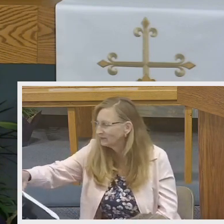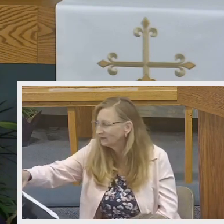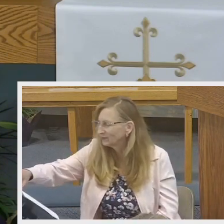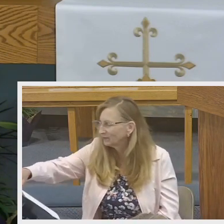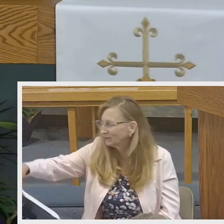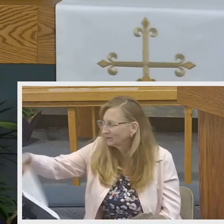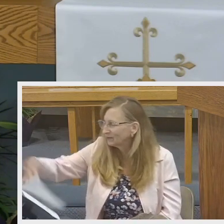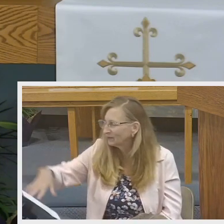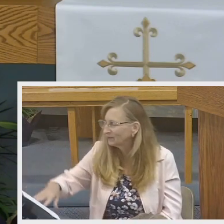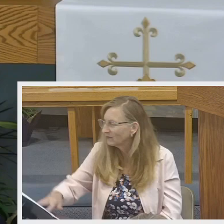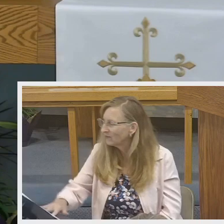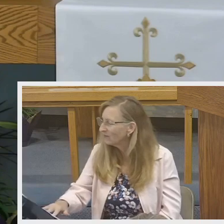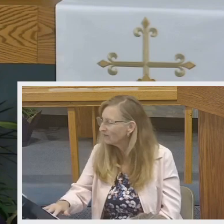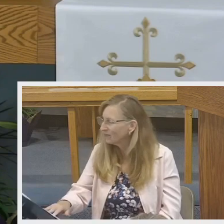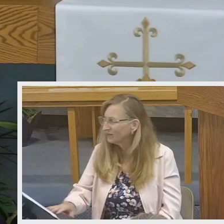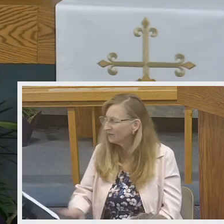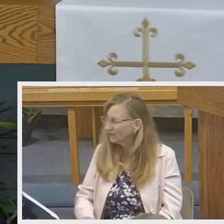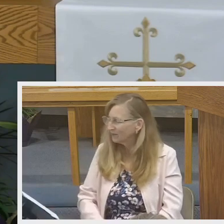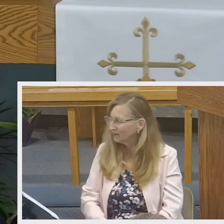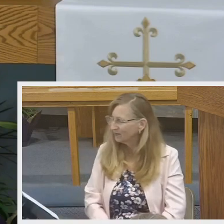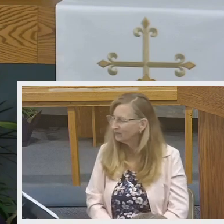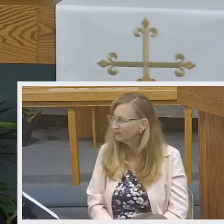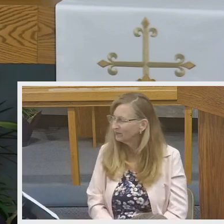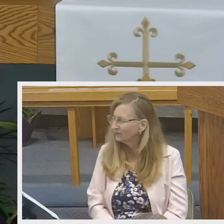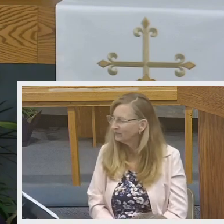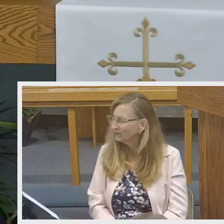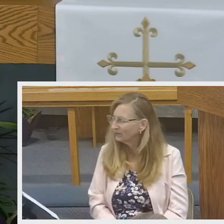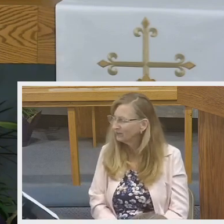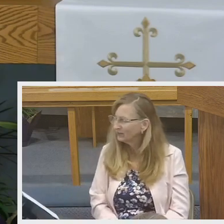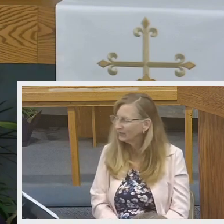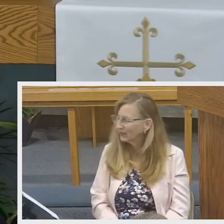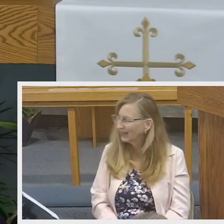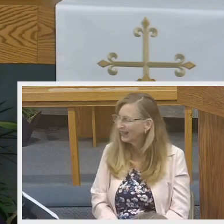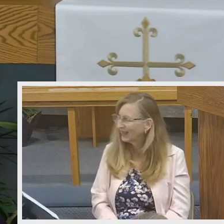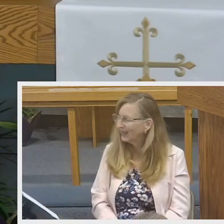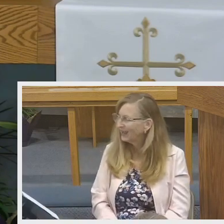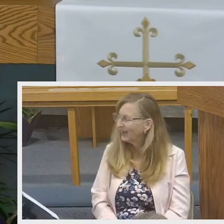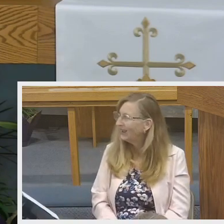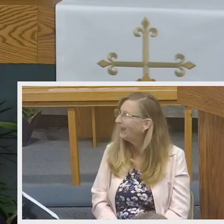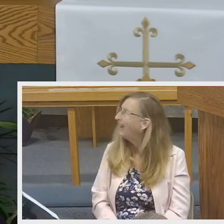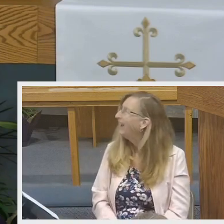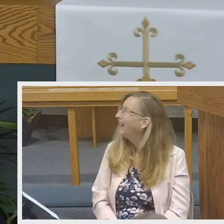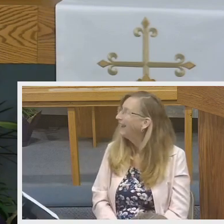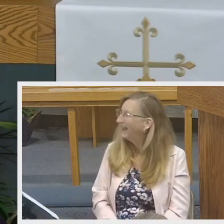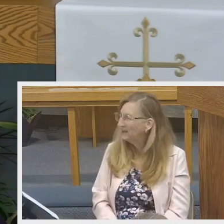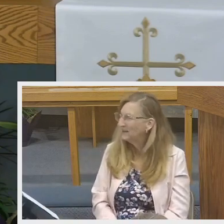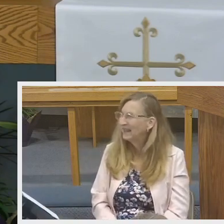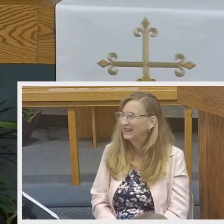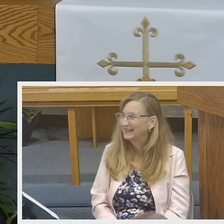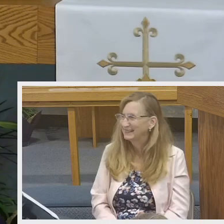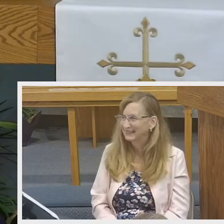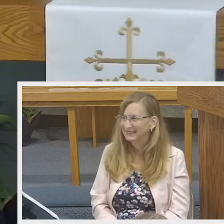the psalm tones, then we'll kind of pause and hold the note, and then we begin our singing.